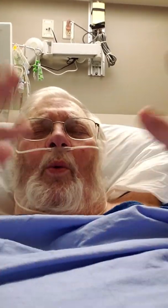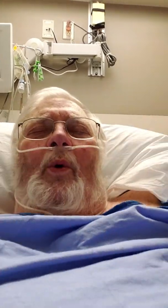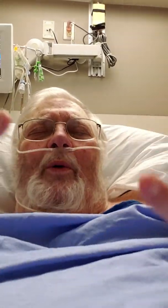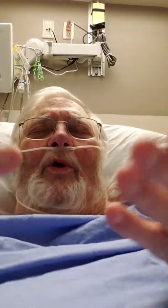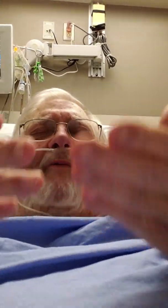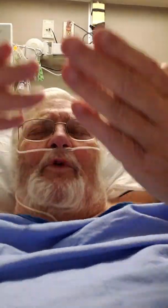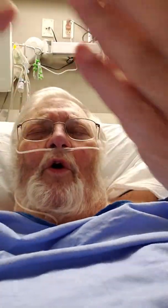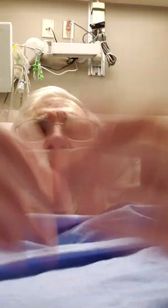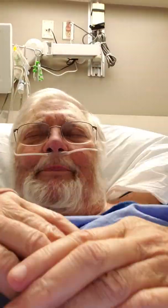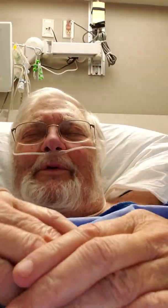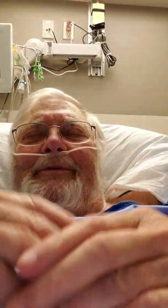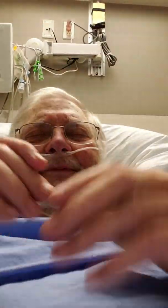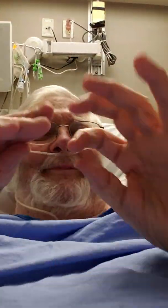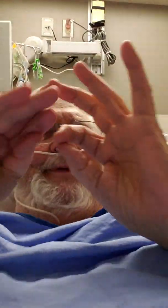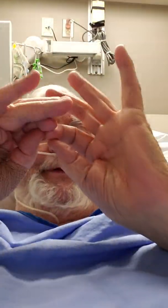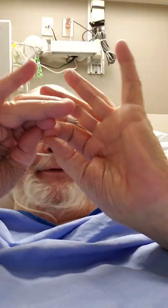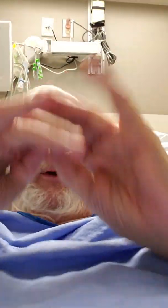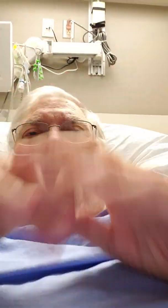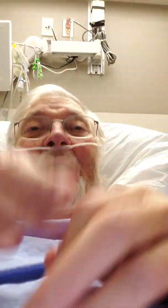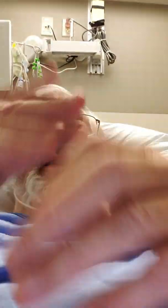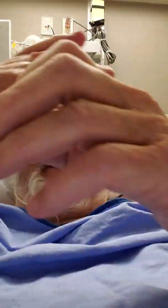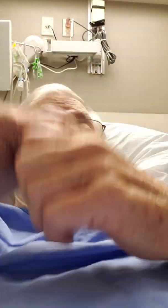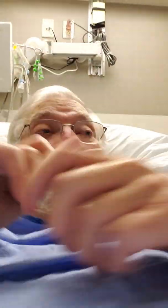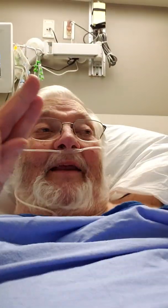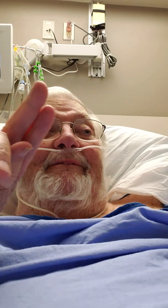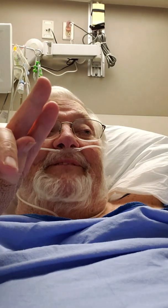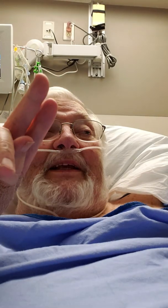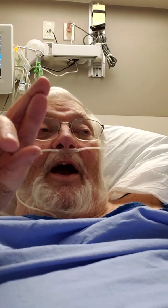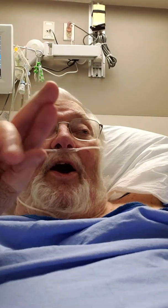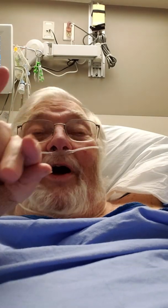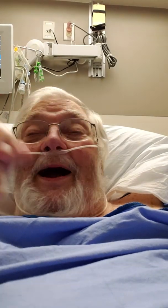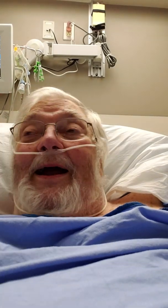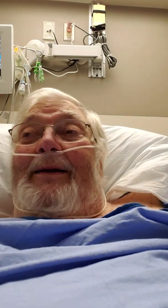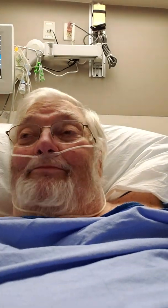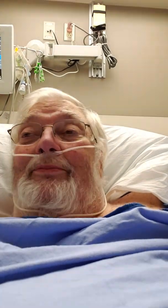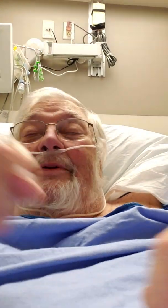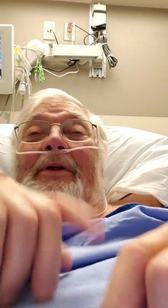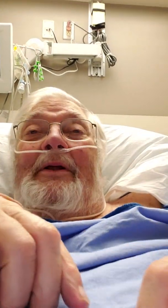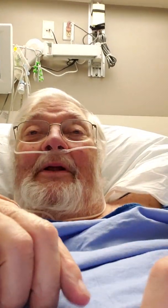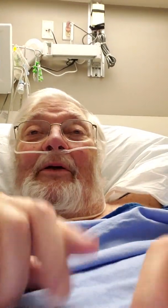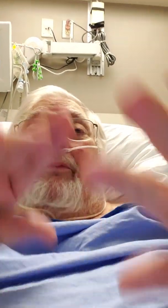What do you have to offer? They got a VRI.